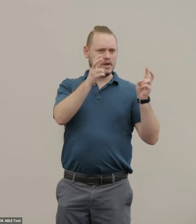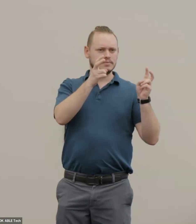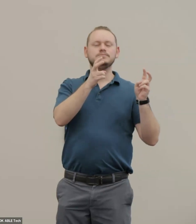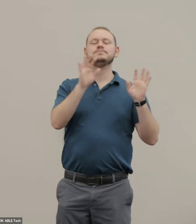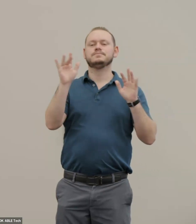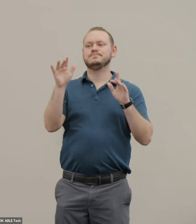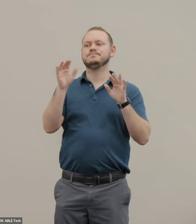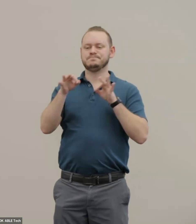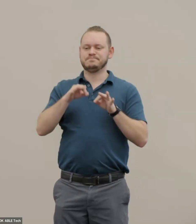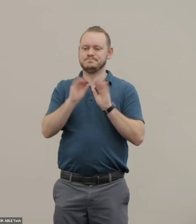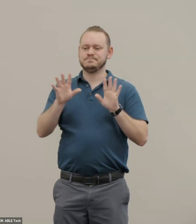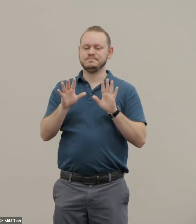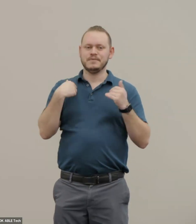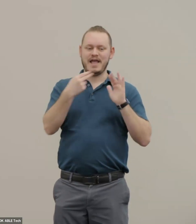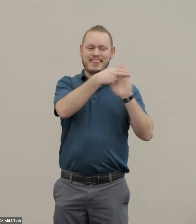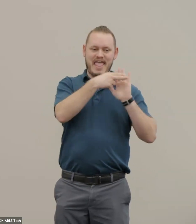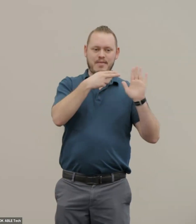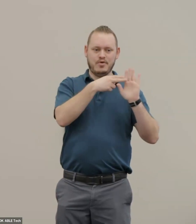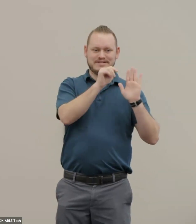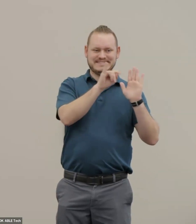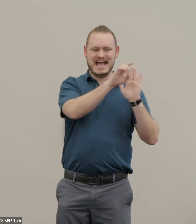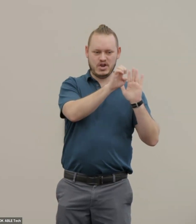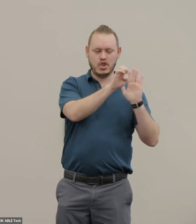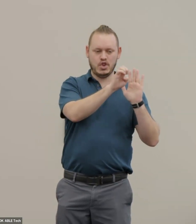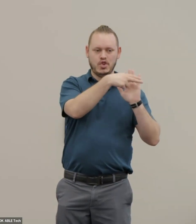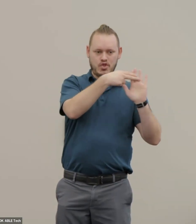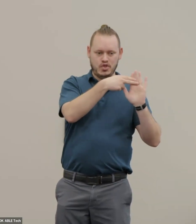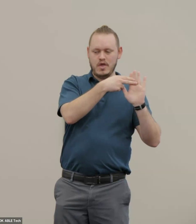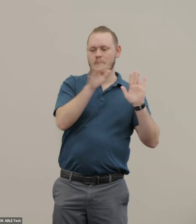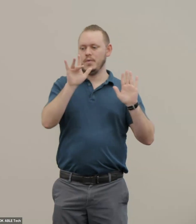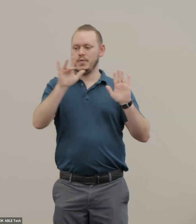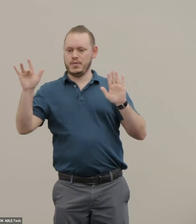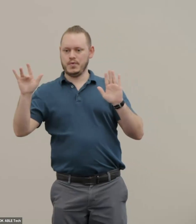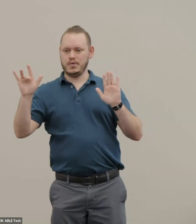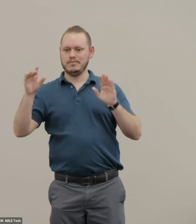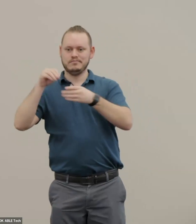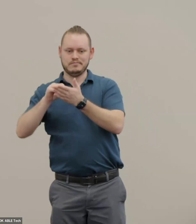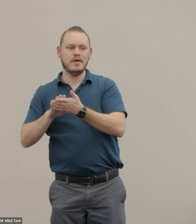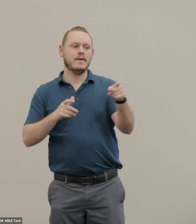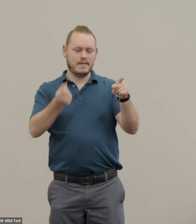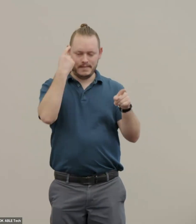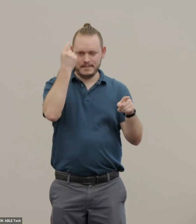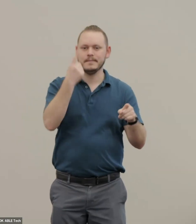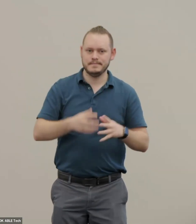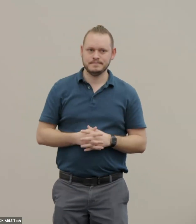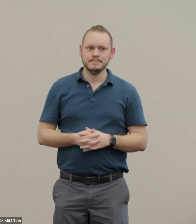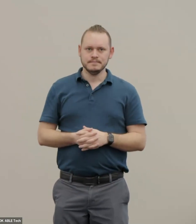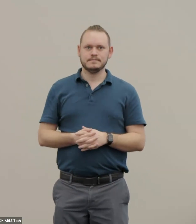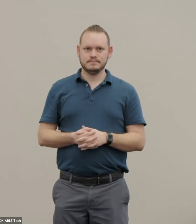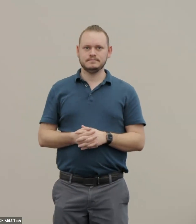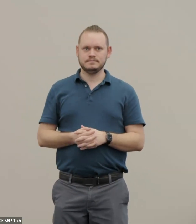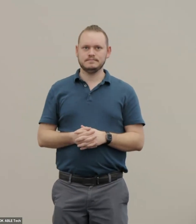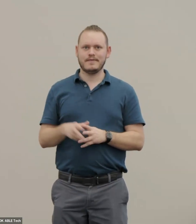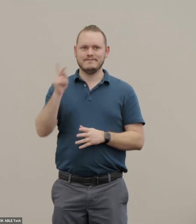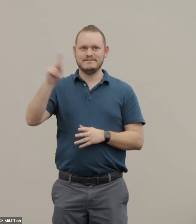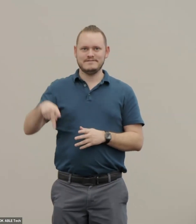So there's like a label called title, and then there's a field for the title. Yeah. So yeah, Philadelphia,